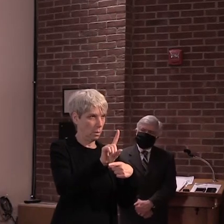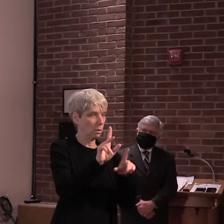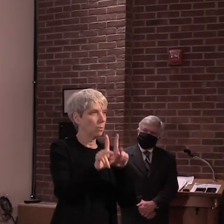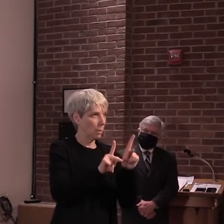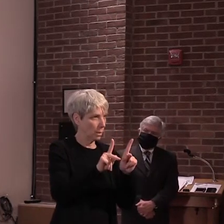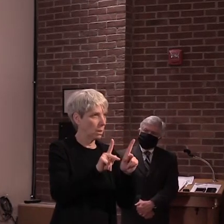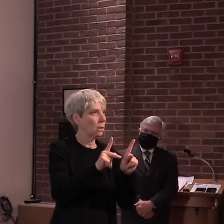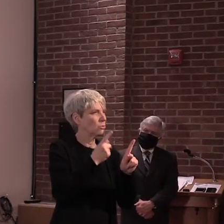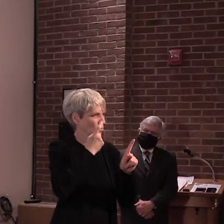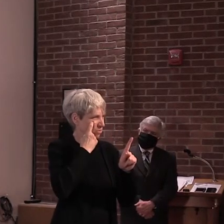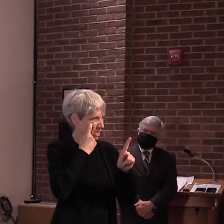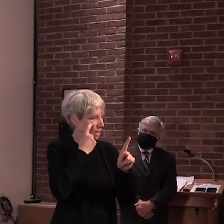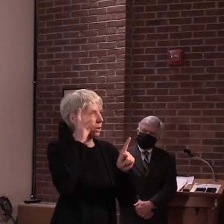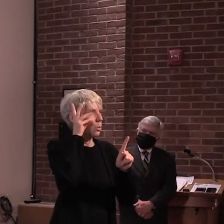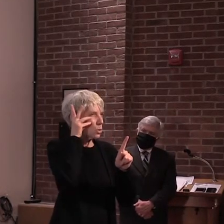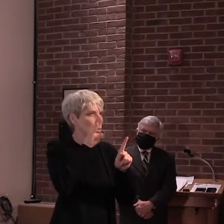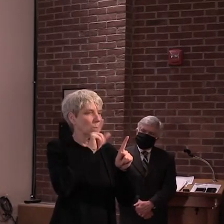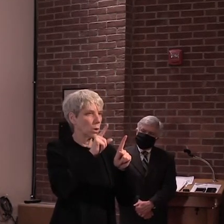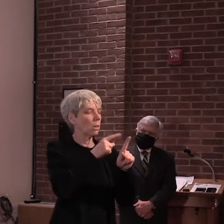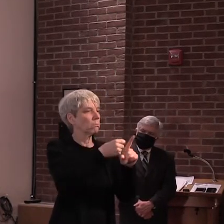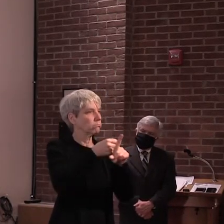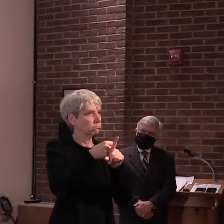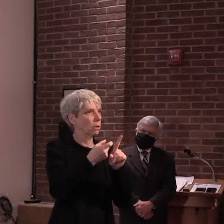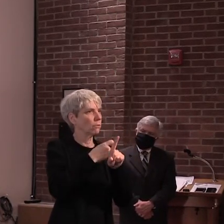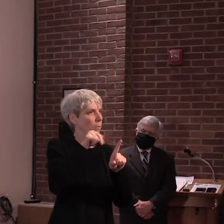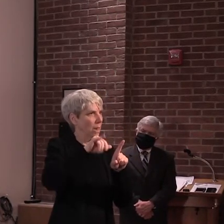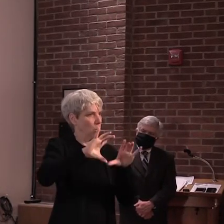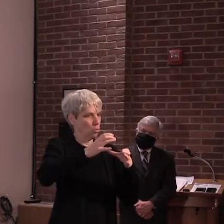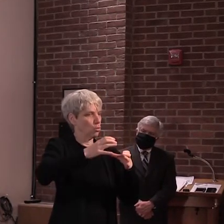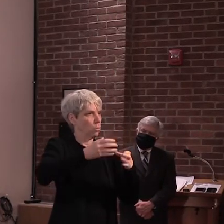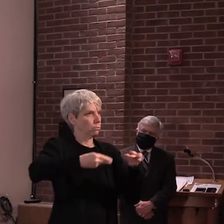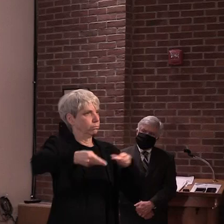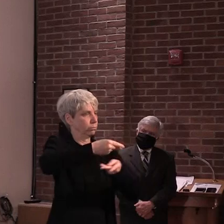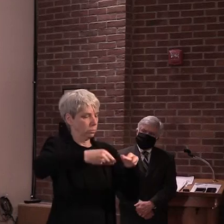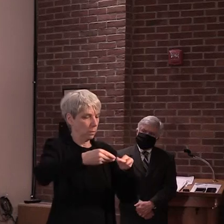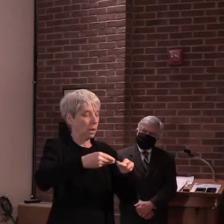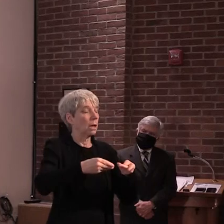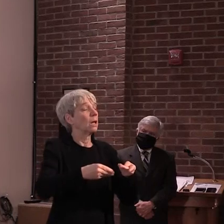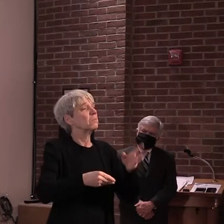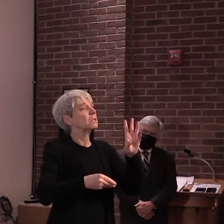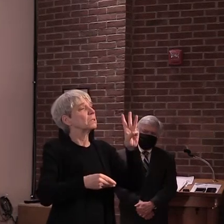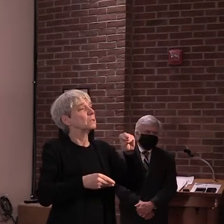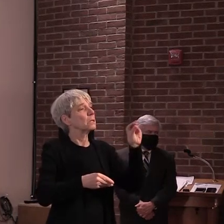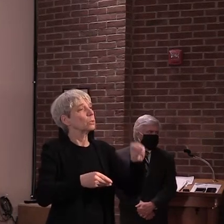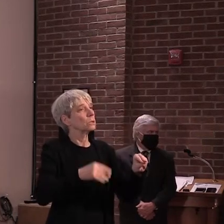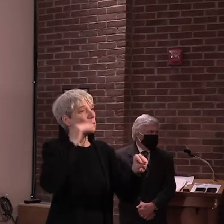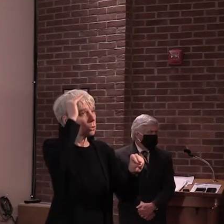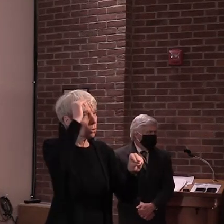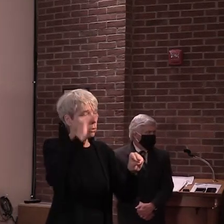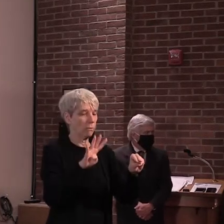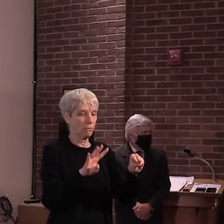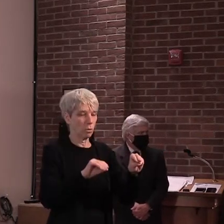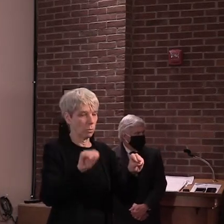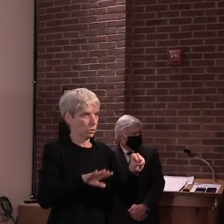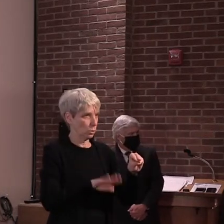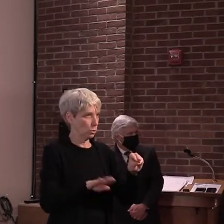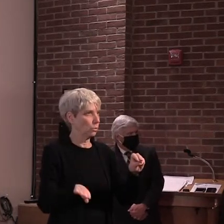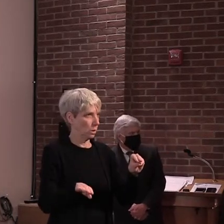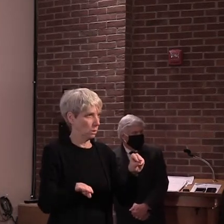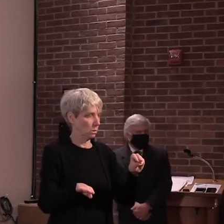Again, the breakdown between adult and children is about 60% adult, 40% children.